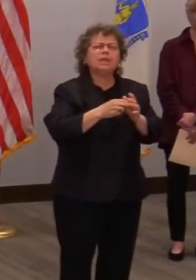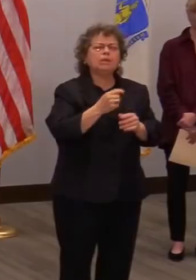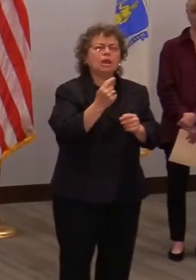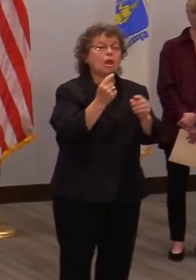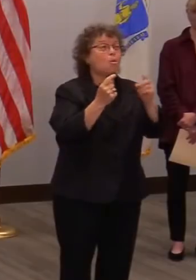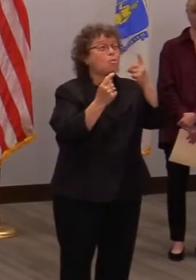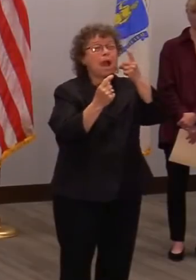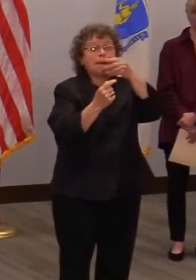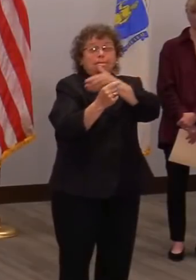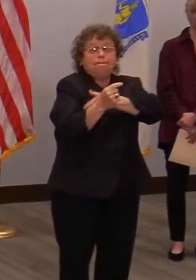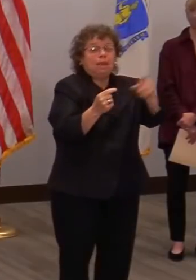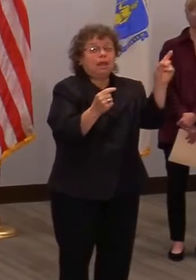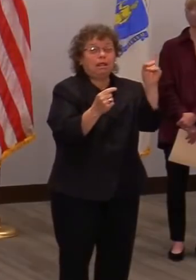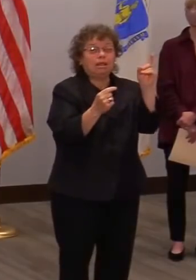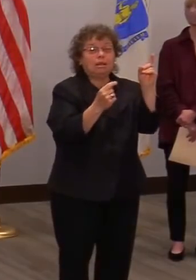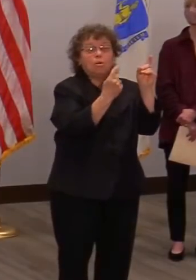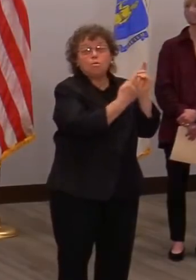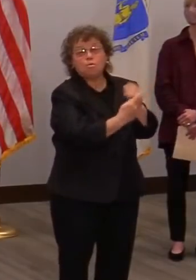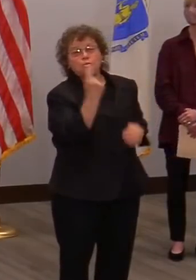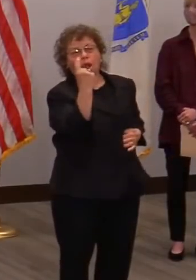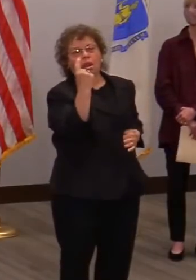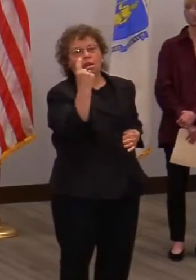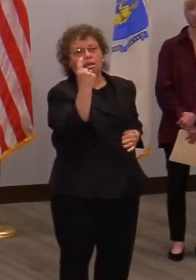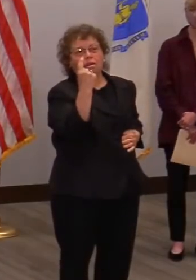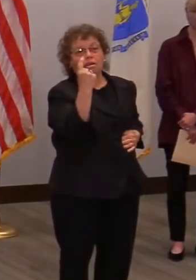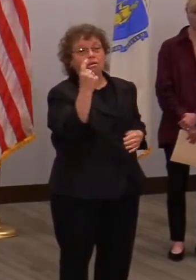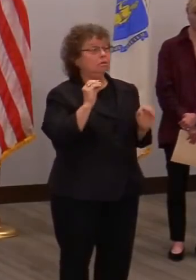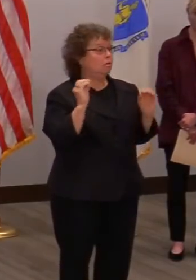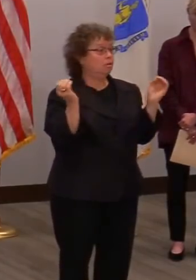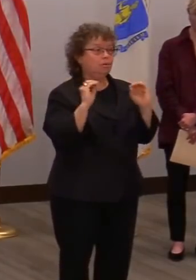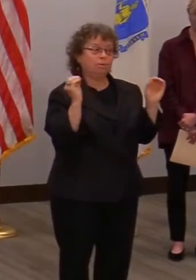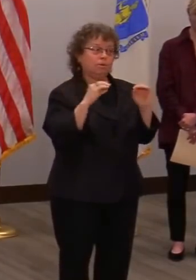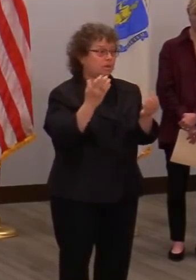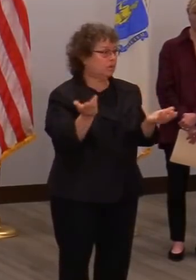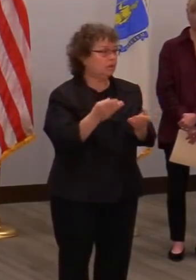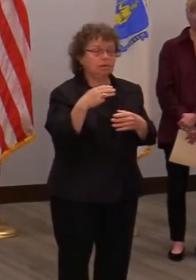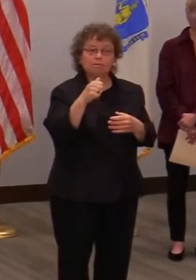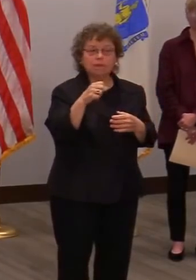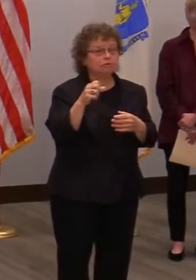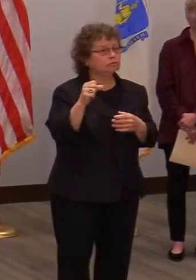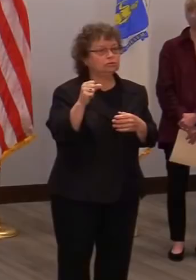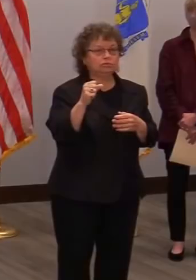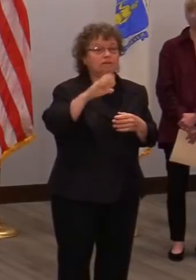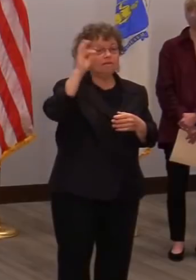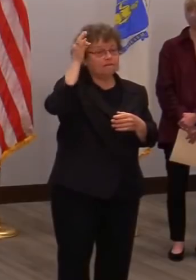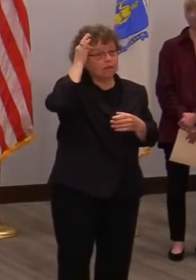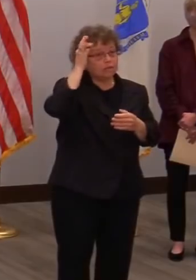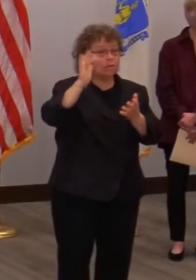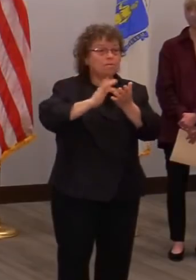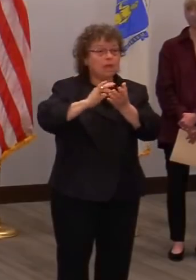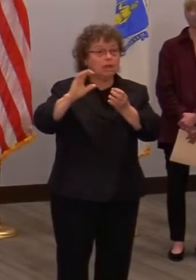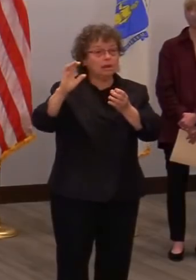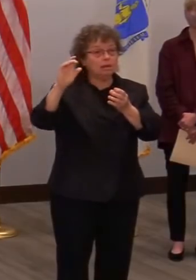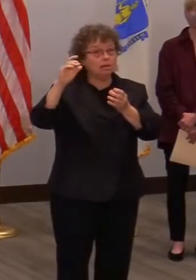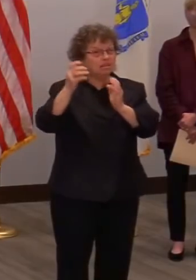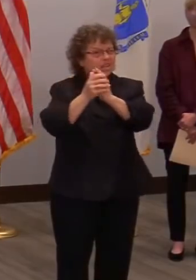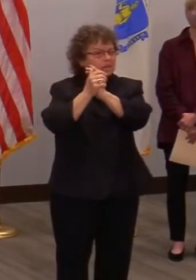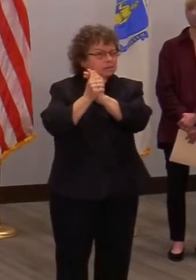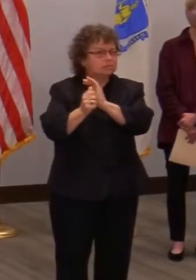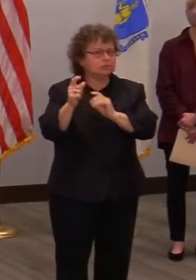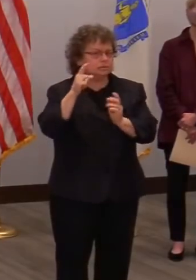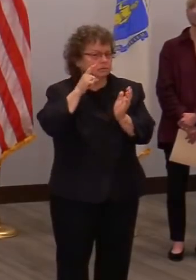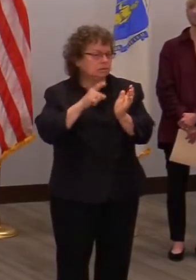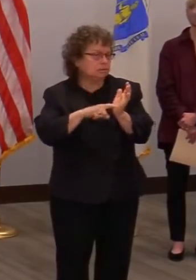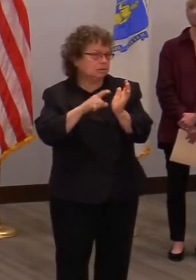million. None of these cases occurred in Massachusetts. Federal medical experts are leading the investigation into